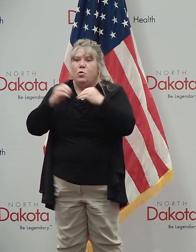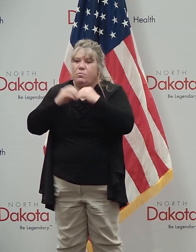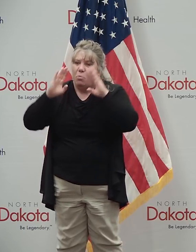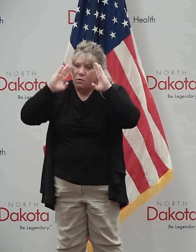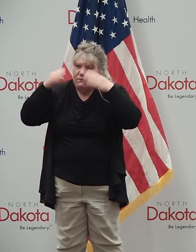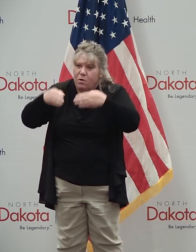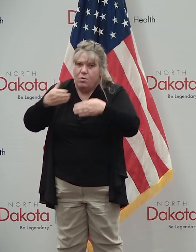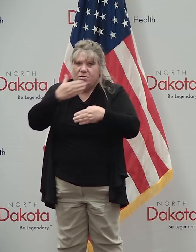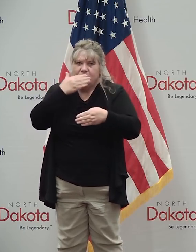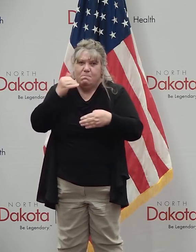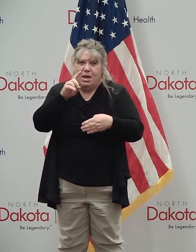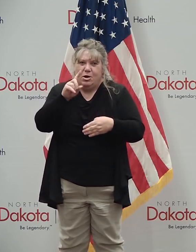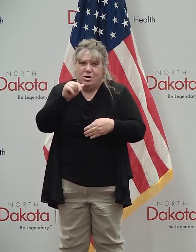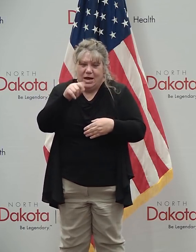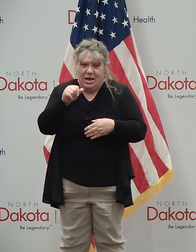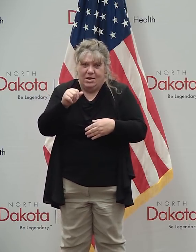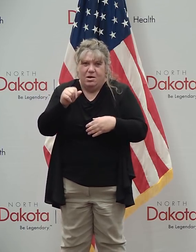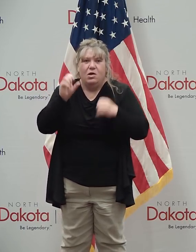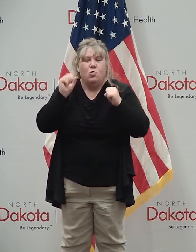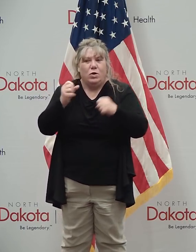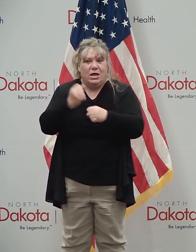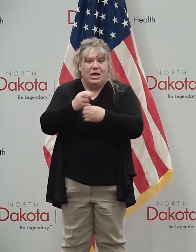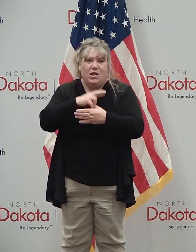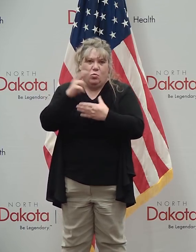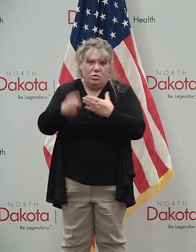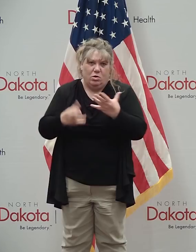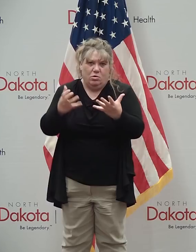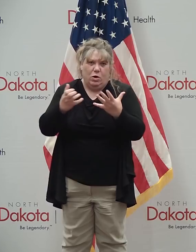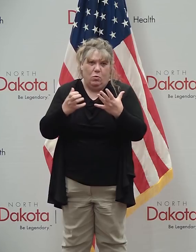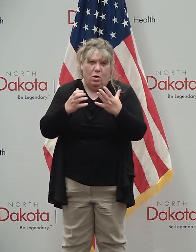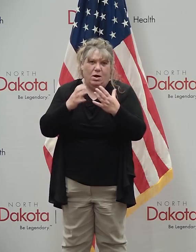and we can get the results we want that way.